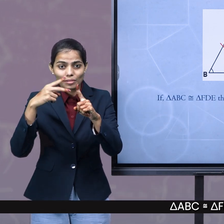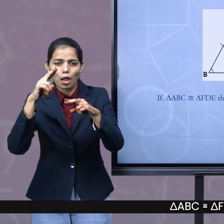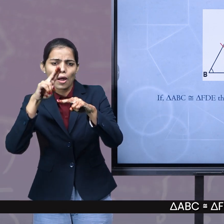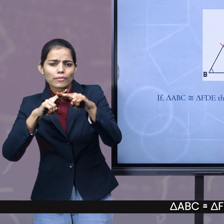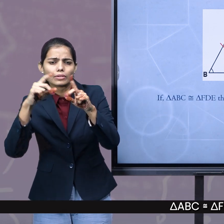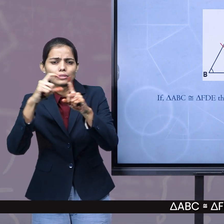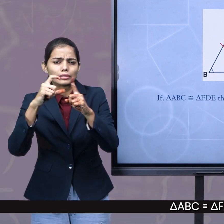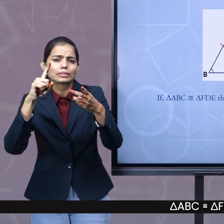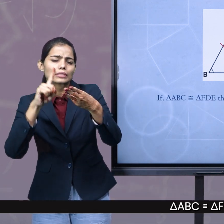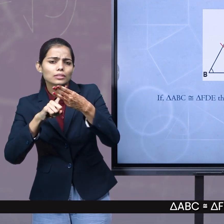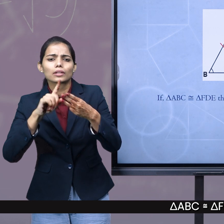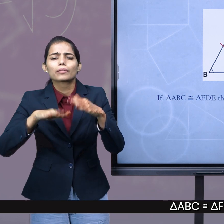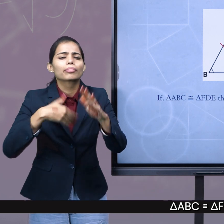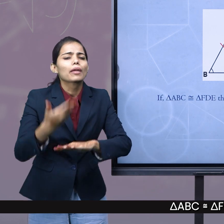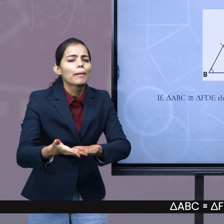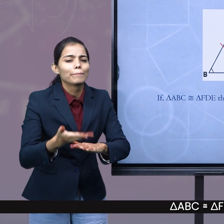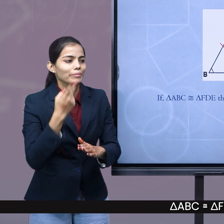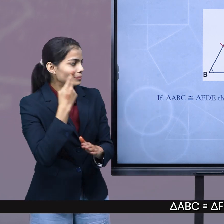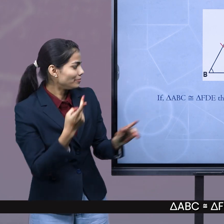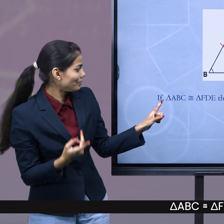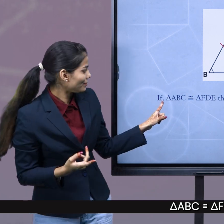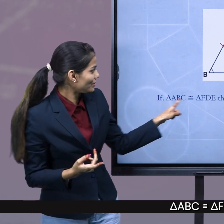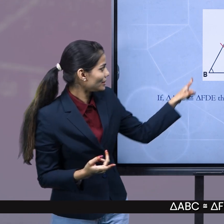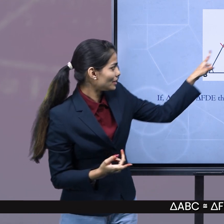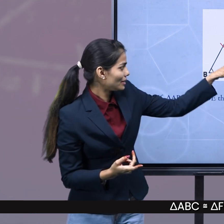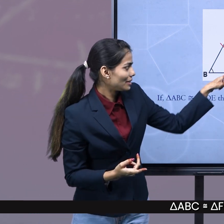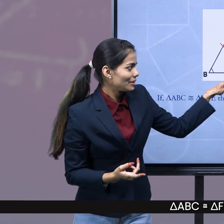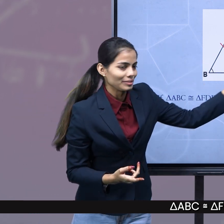congruent to triangle FDE, then